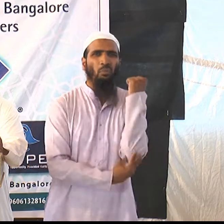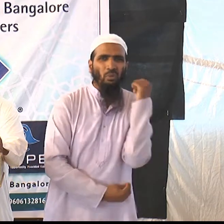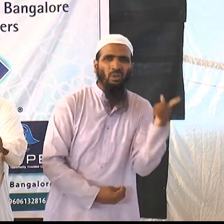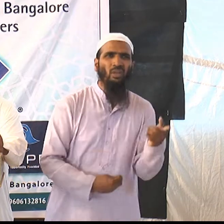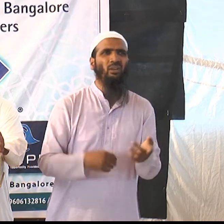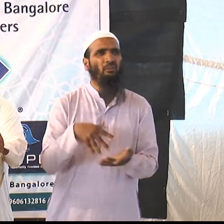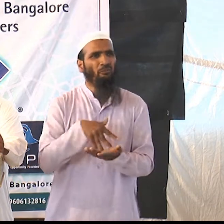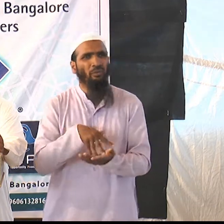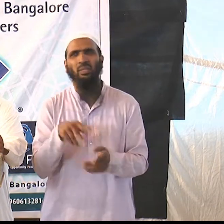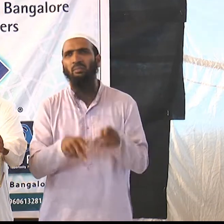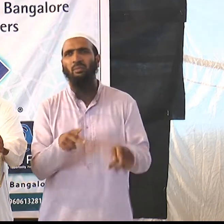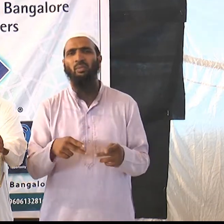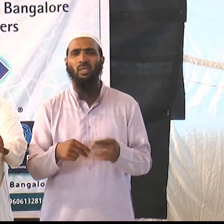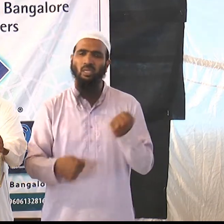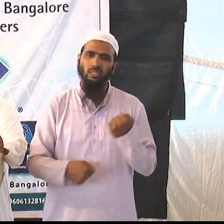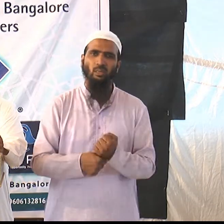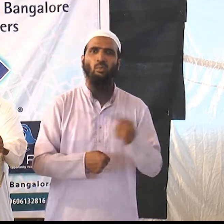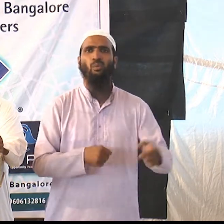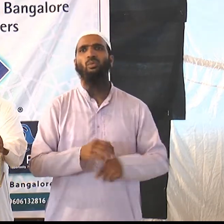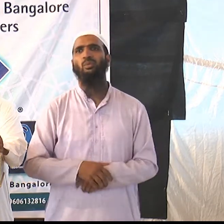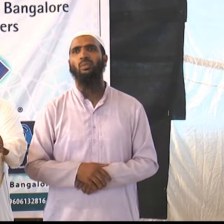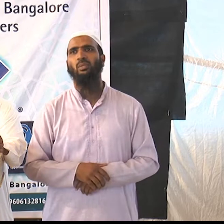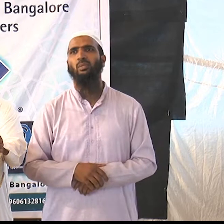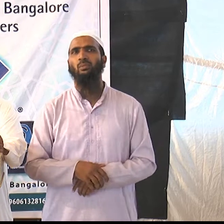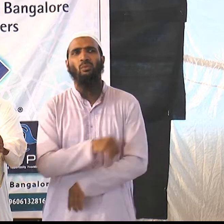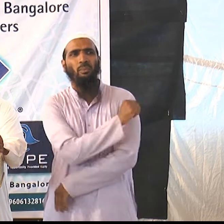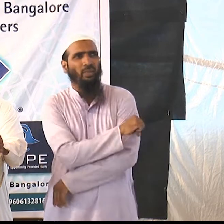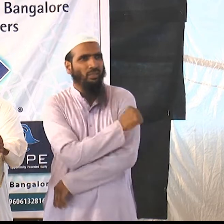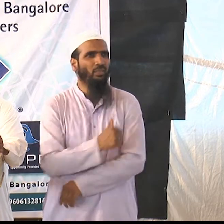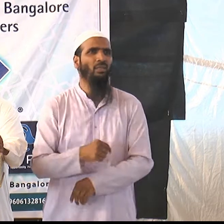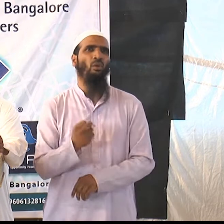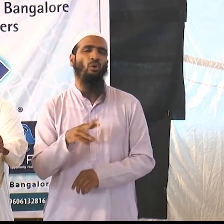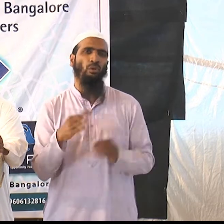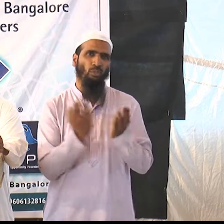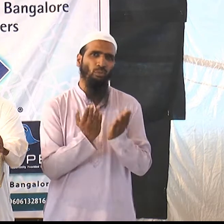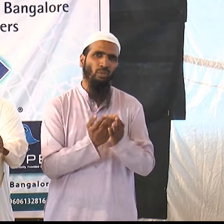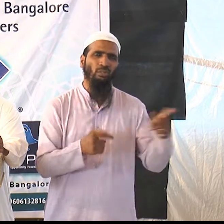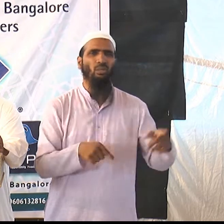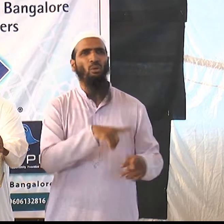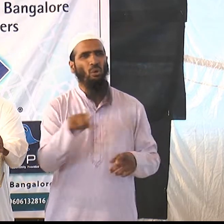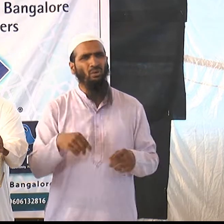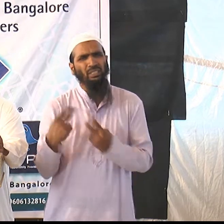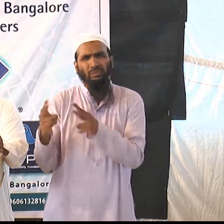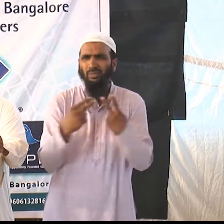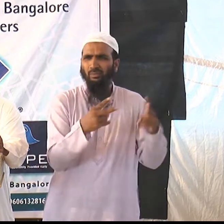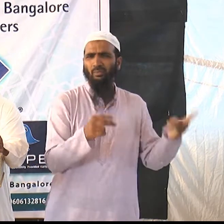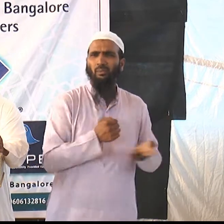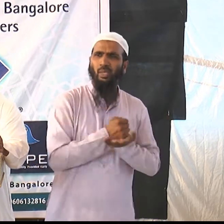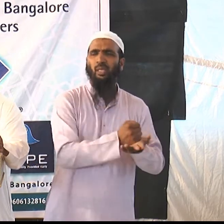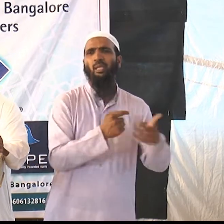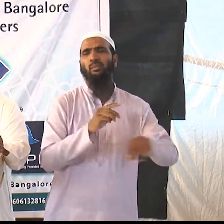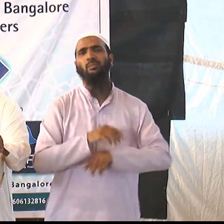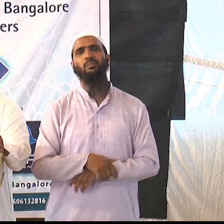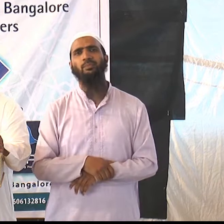And since then onwards, we have been actively striving in trying to bring about a little